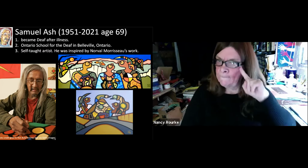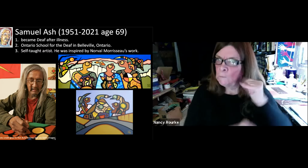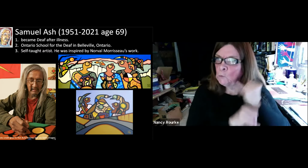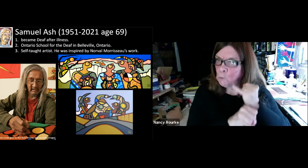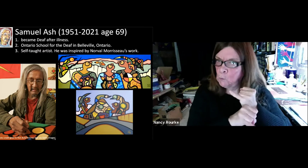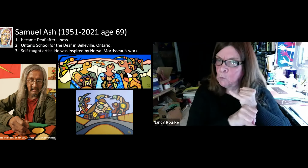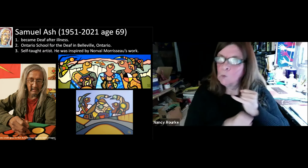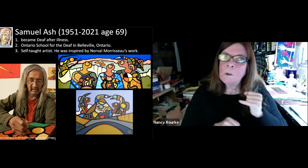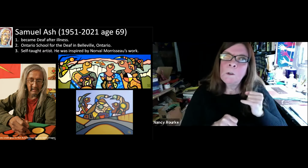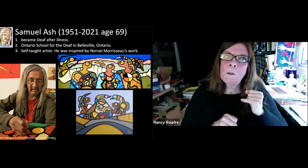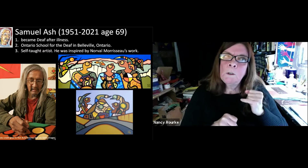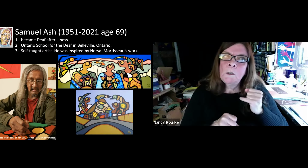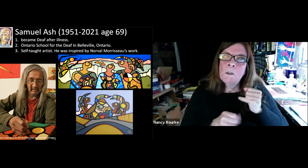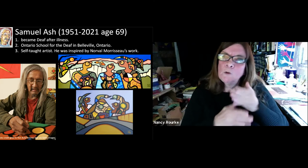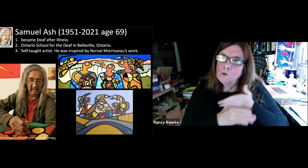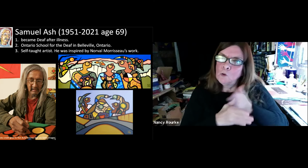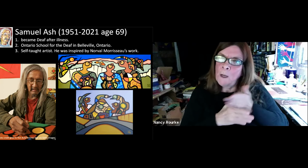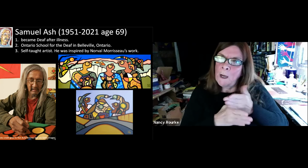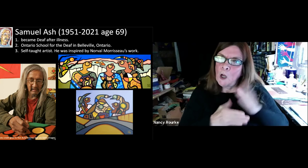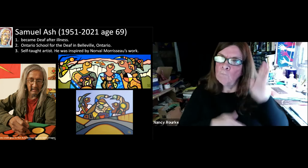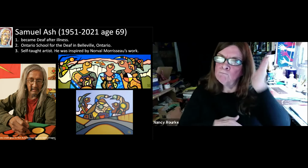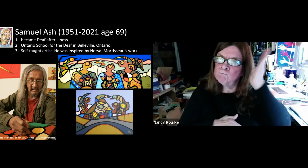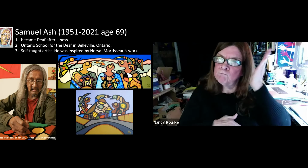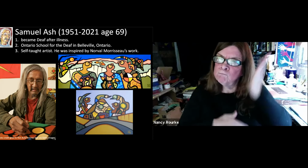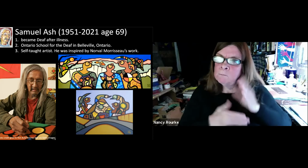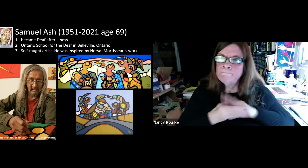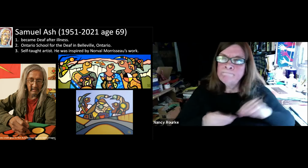Samuels. Attended a deaf school.